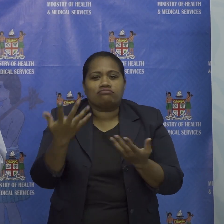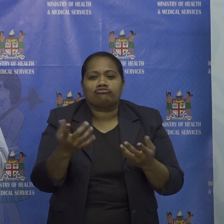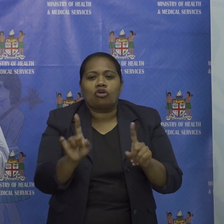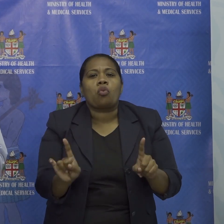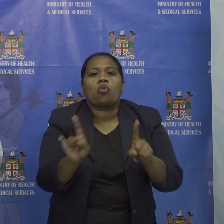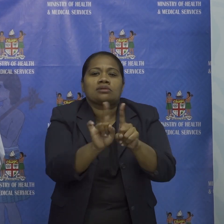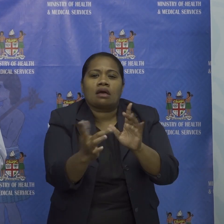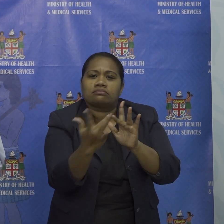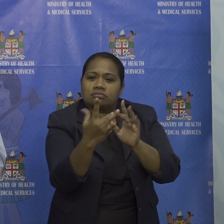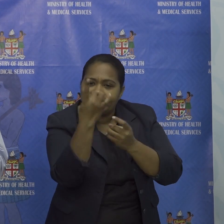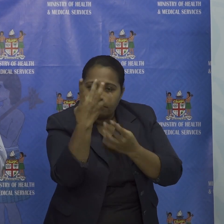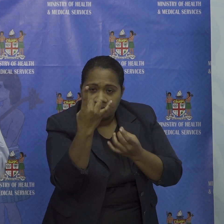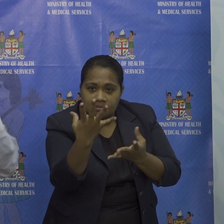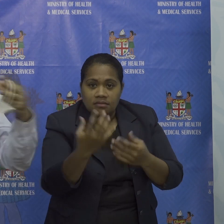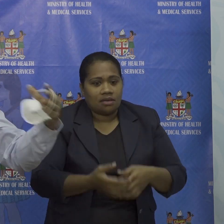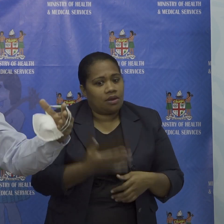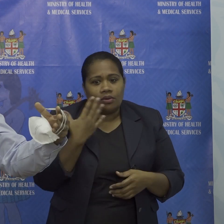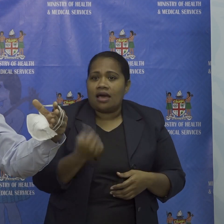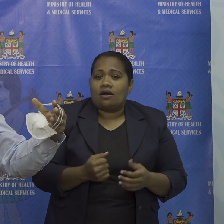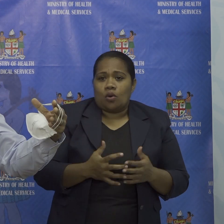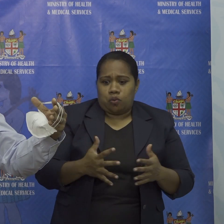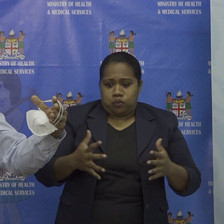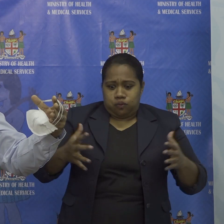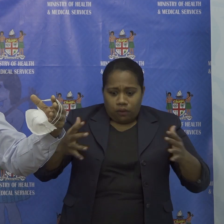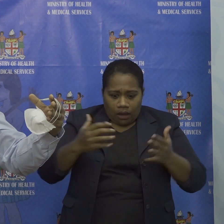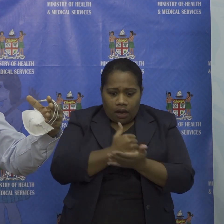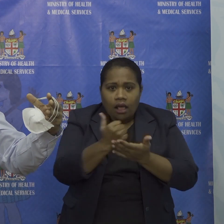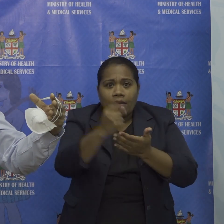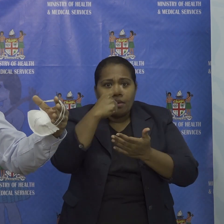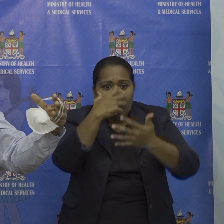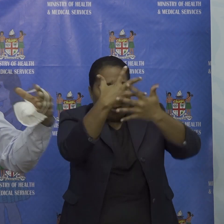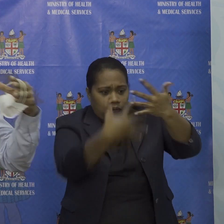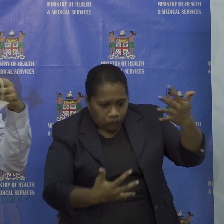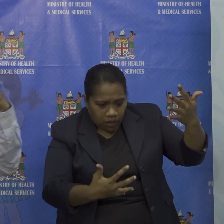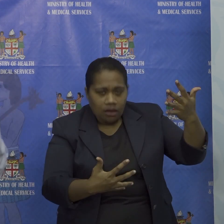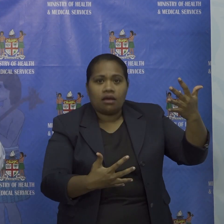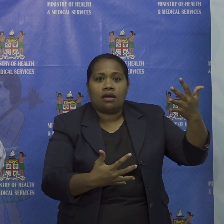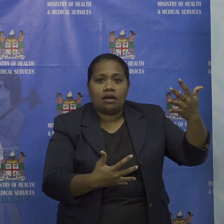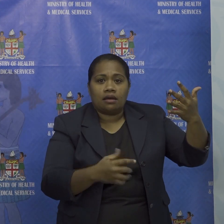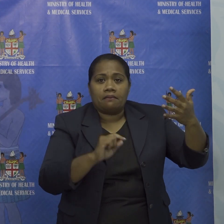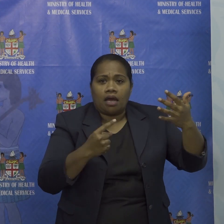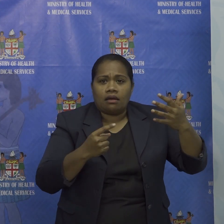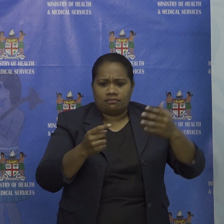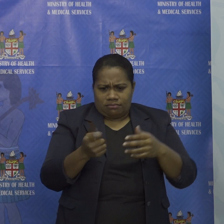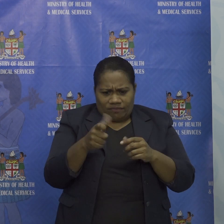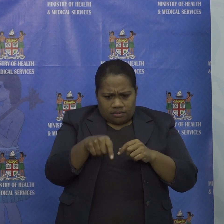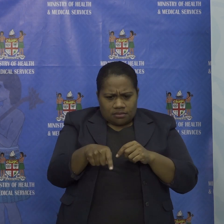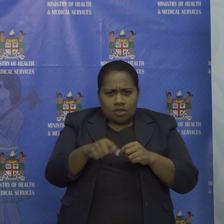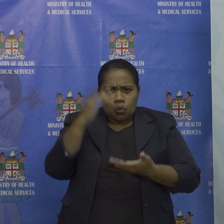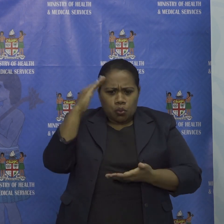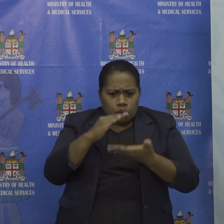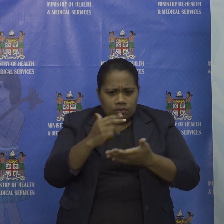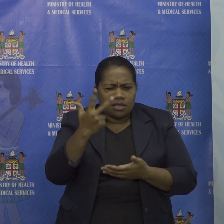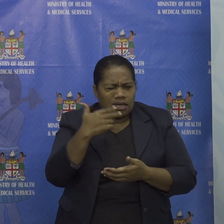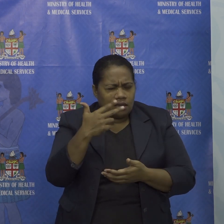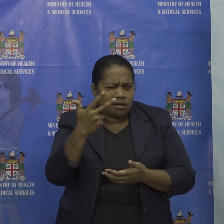so that we were able to, actually we had a bigger number of people that we had to contact, but after the history it reduced to 877.